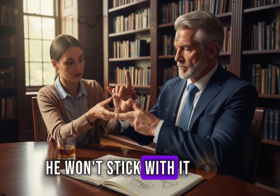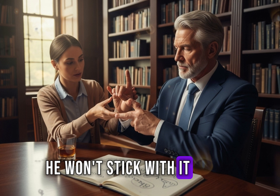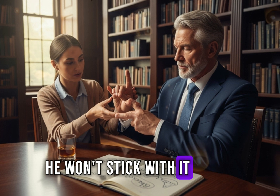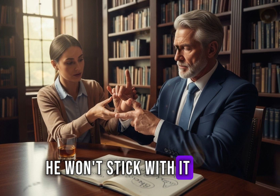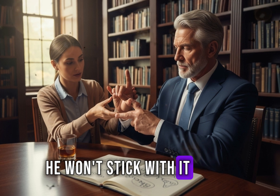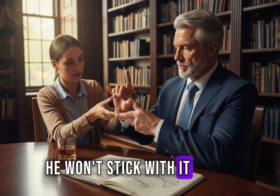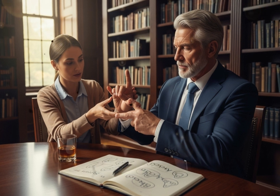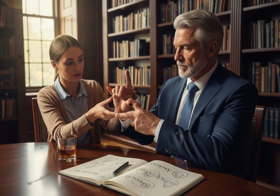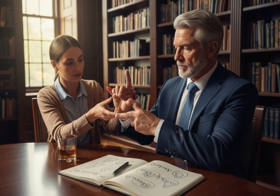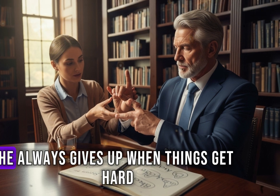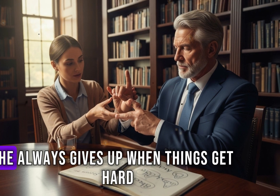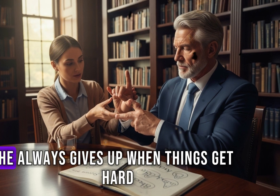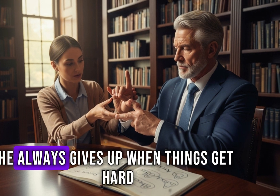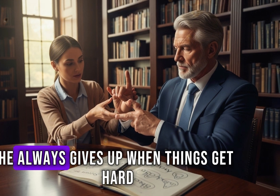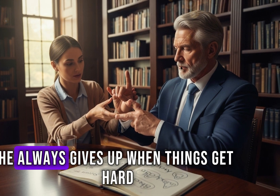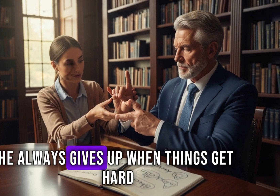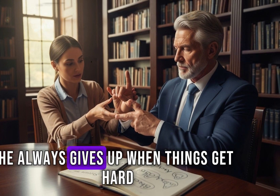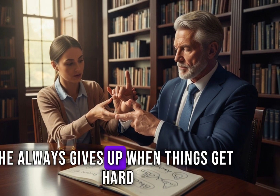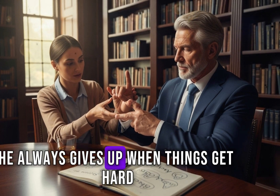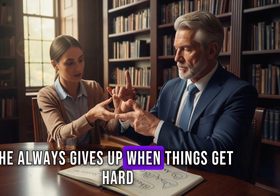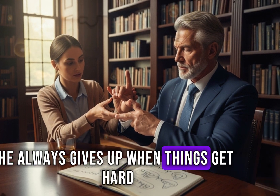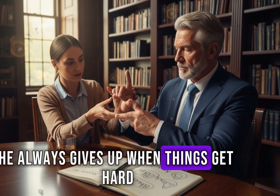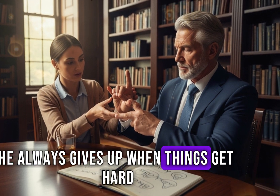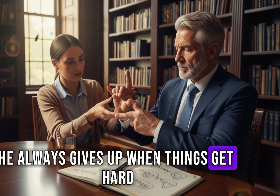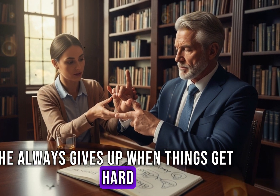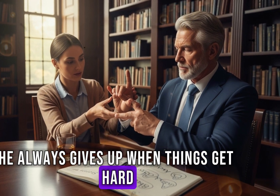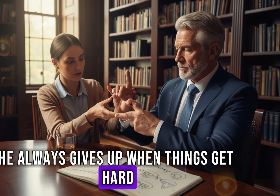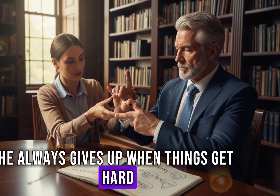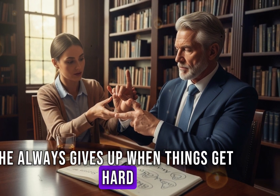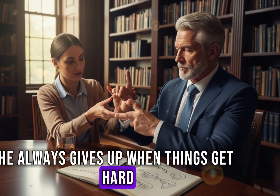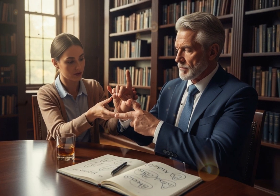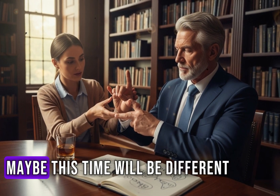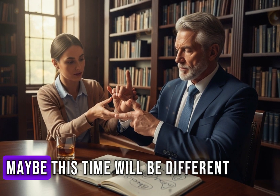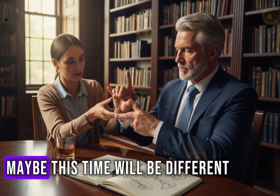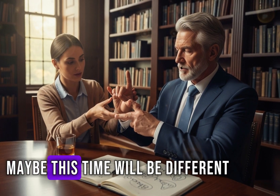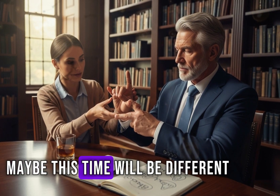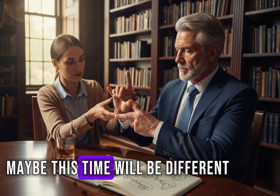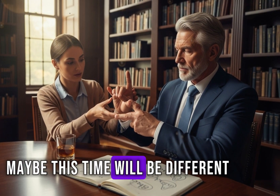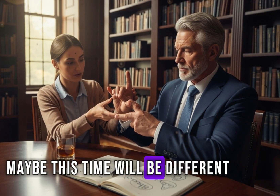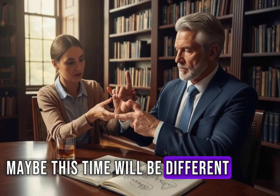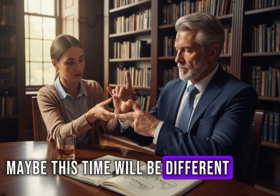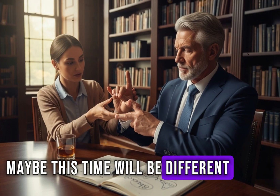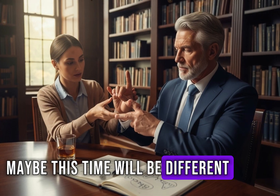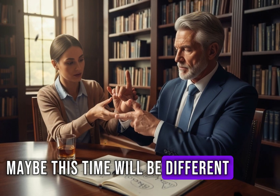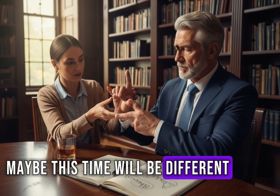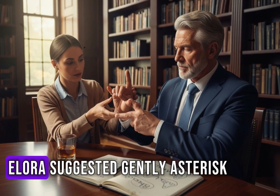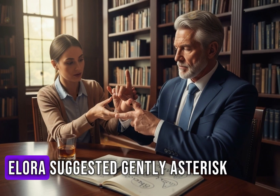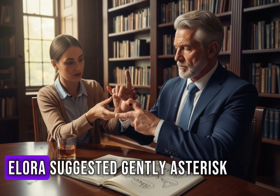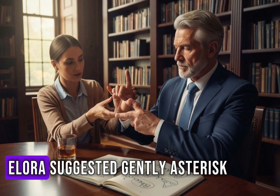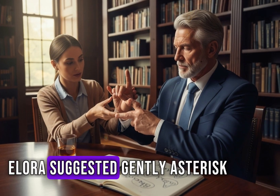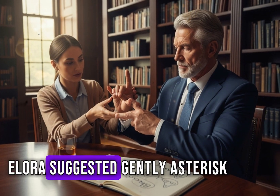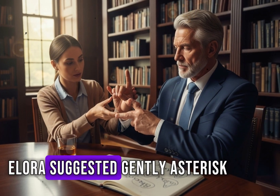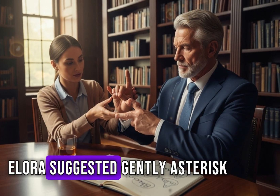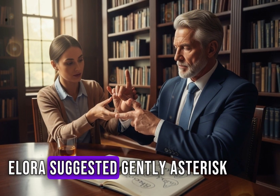it. He always gives up when things get hard. Maybe this time will be different, Elara suggested